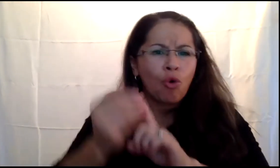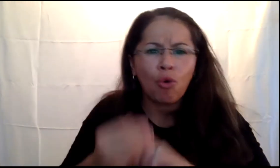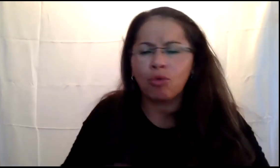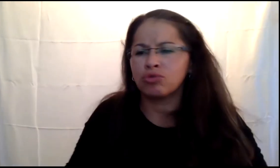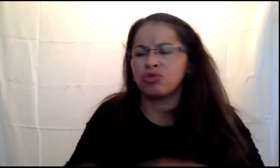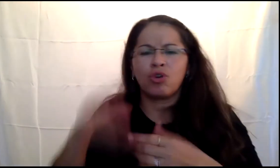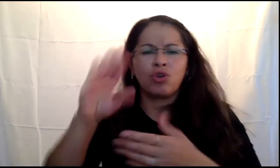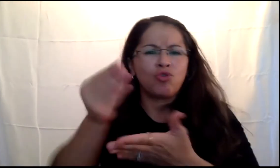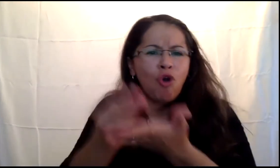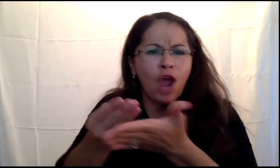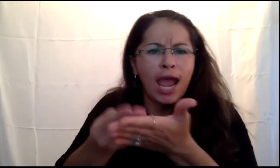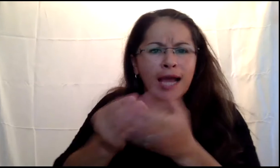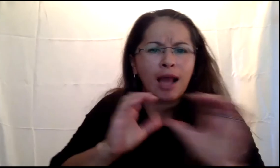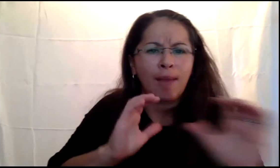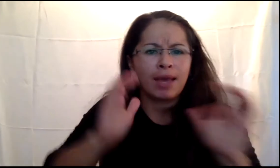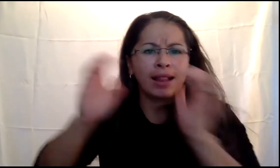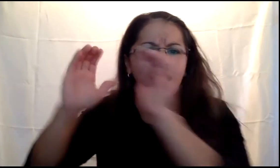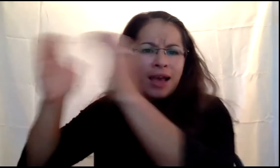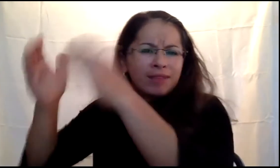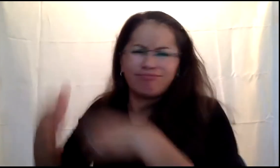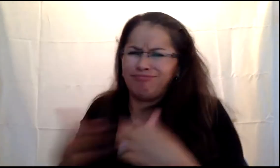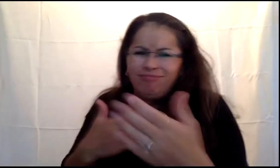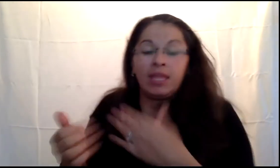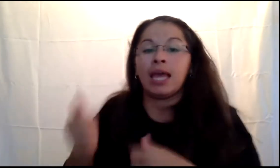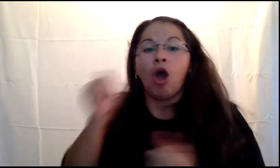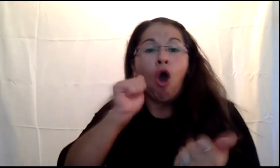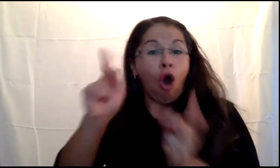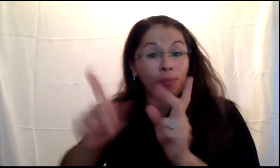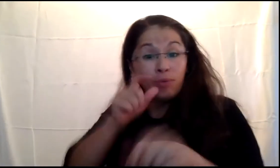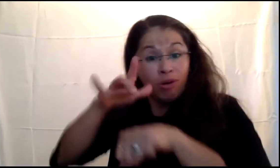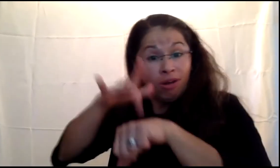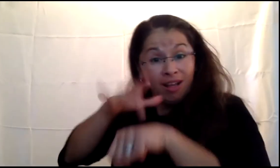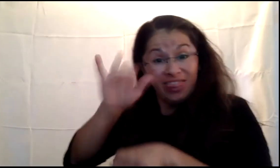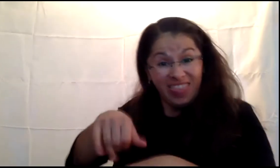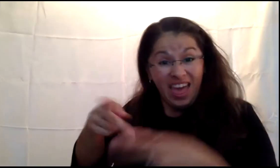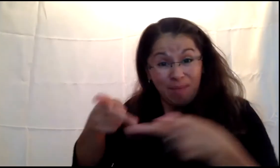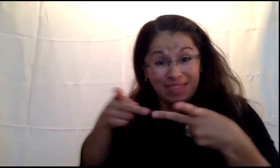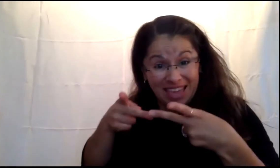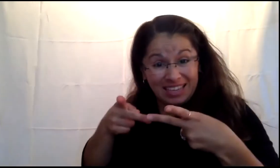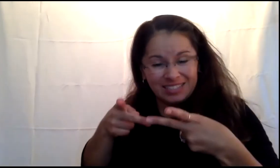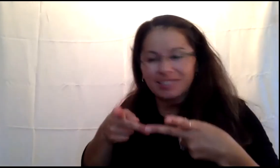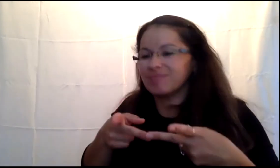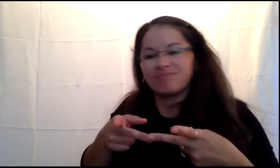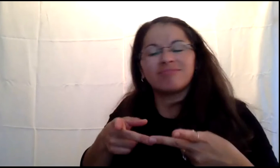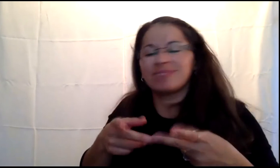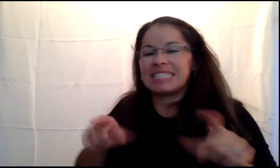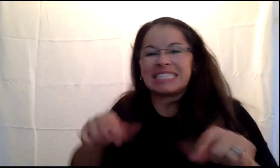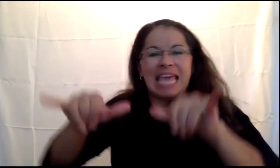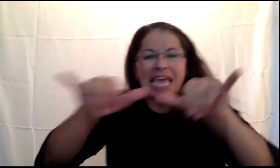status, everyone at a ventanita is the same. You're there for the conversation, the coffee,